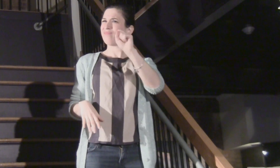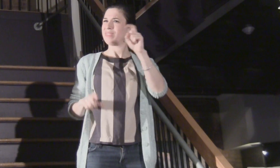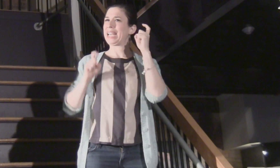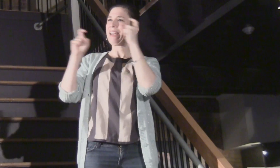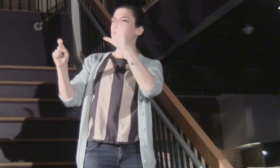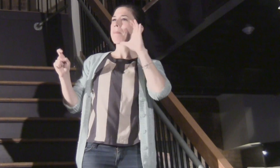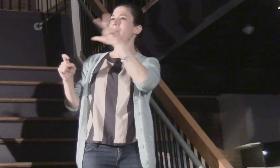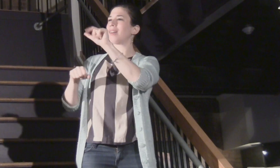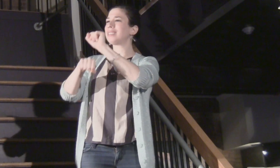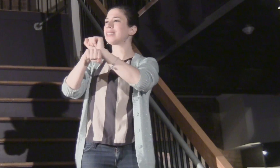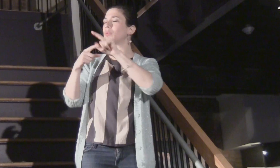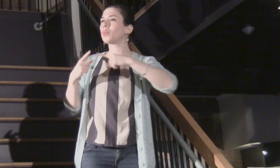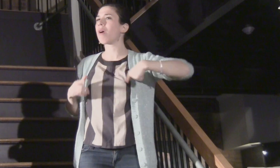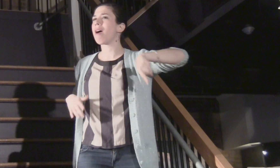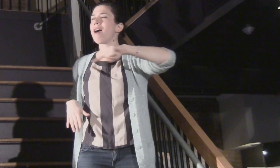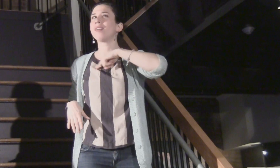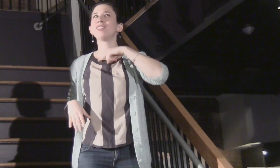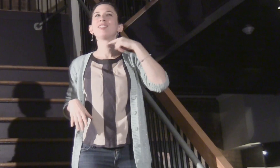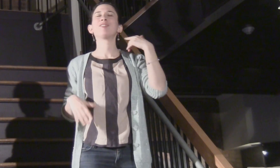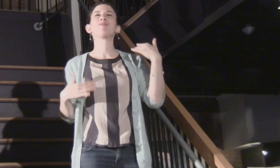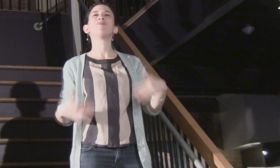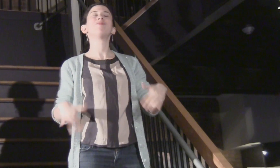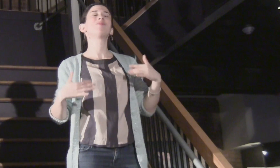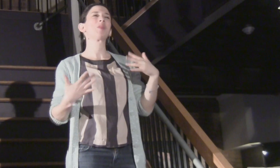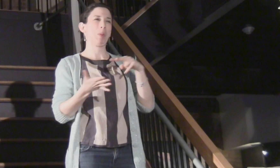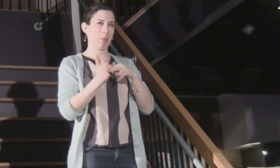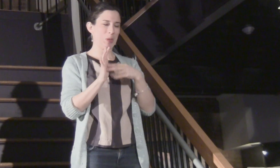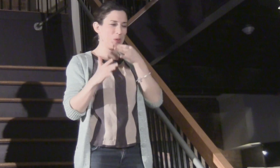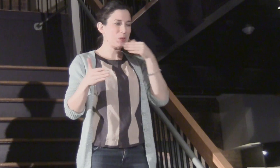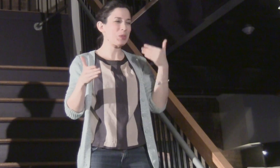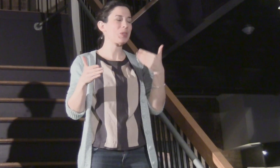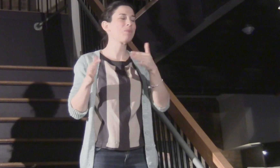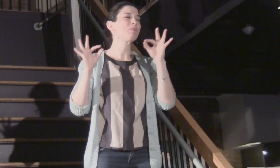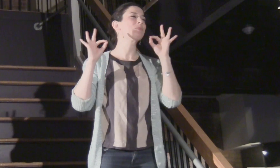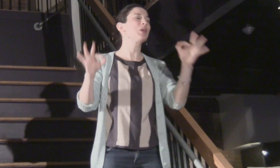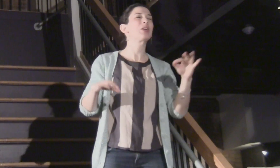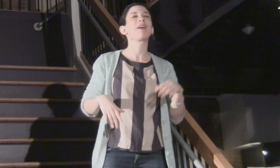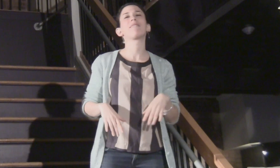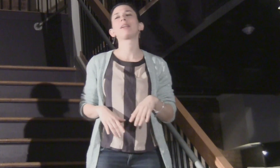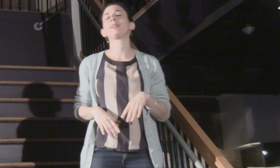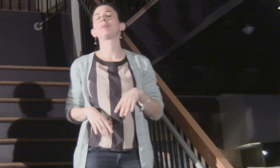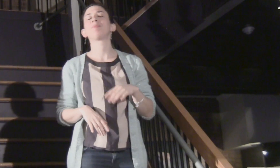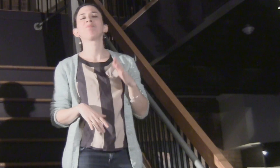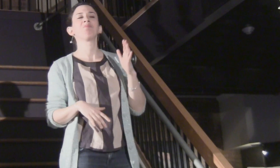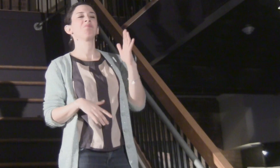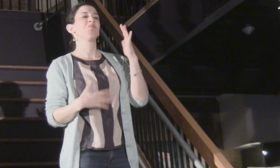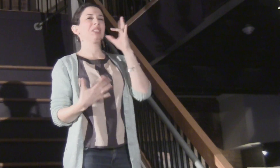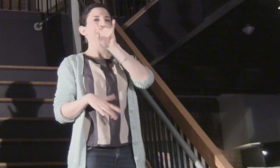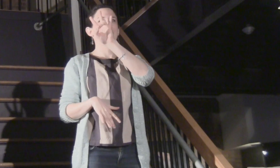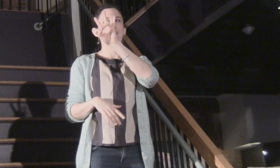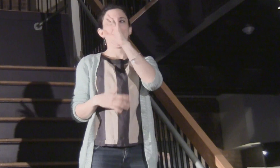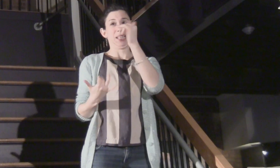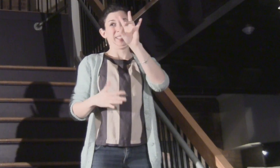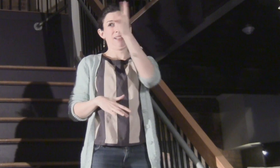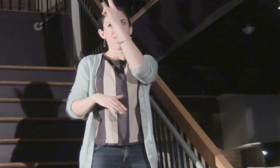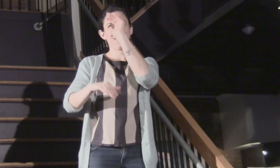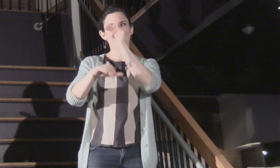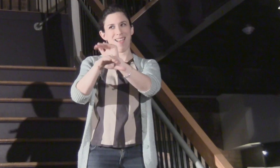realized you can give back to the towns. It would be good news. So on the 7th